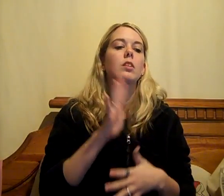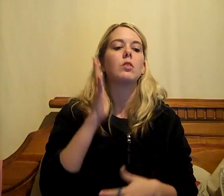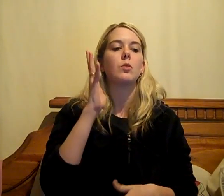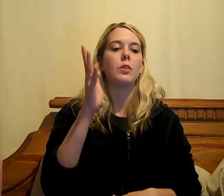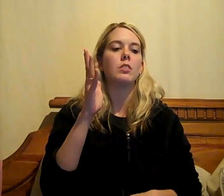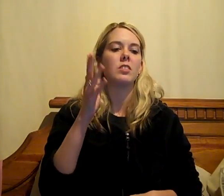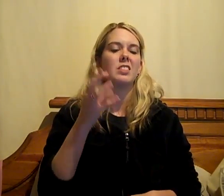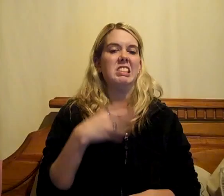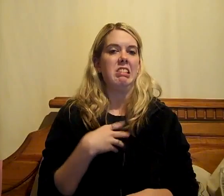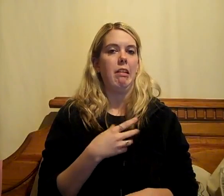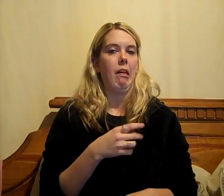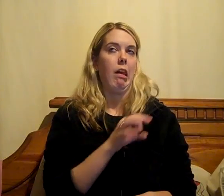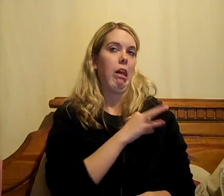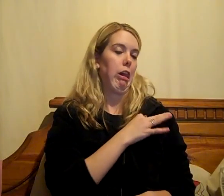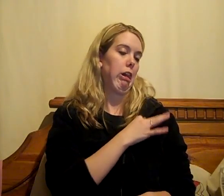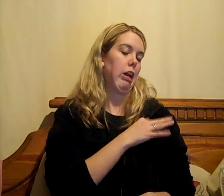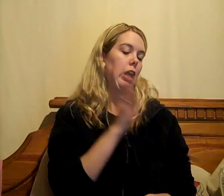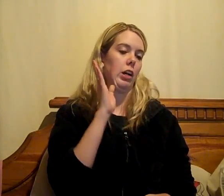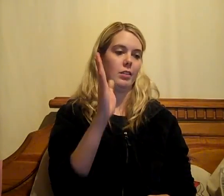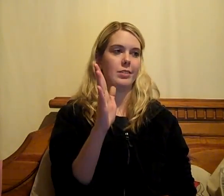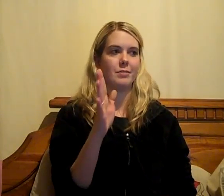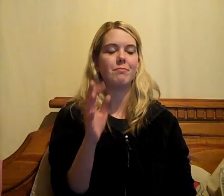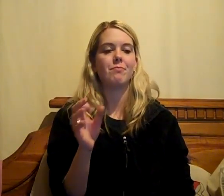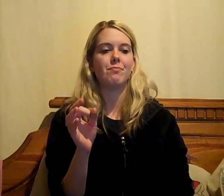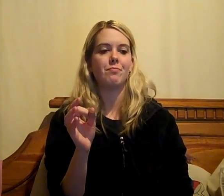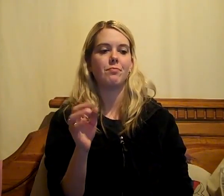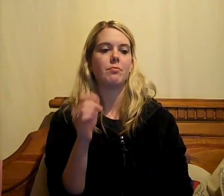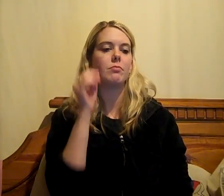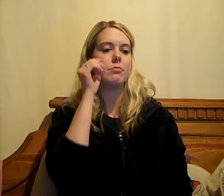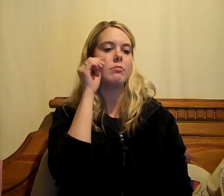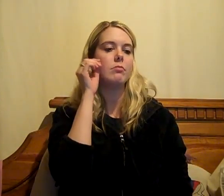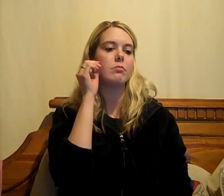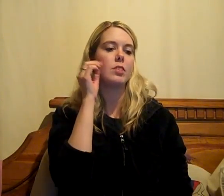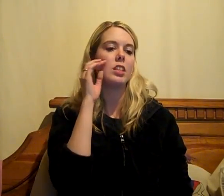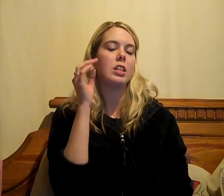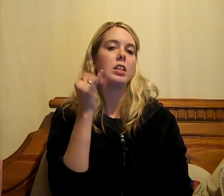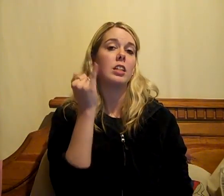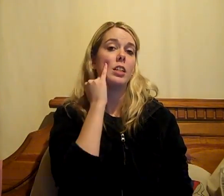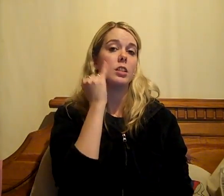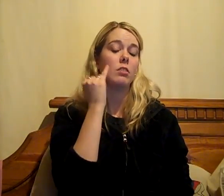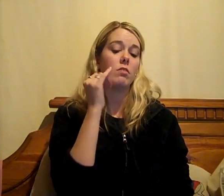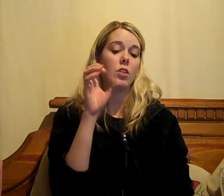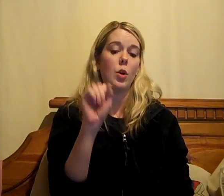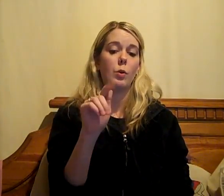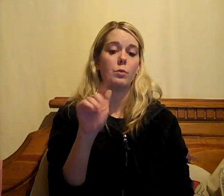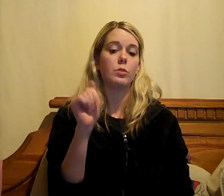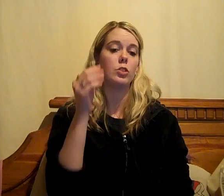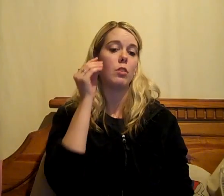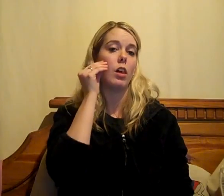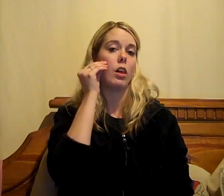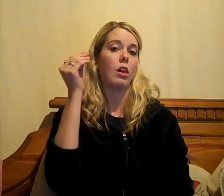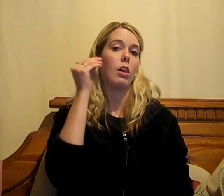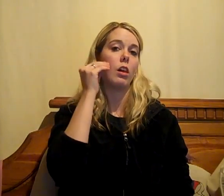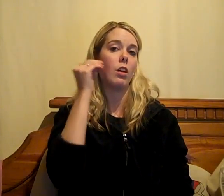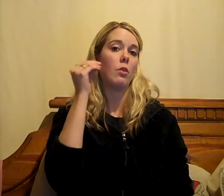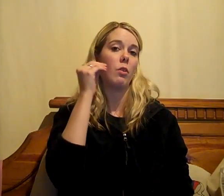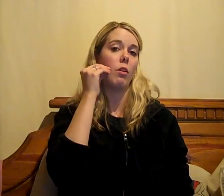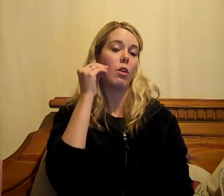yucky. So as I said, if any of this oatmeal like lifts or anything like at all, the